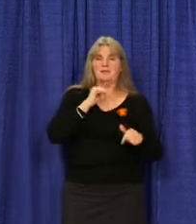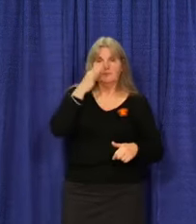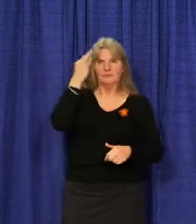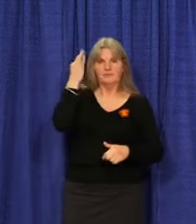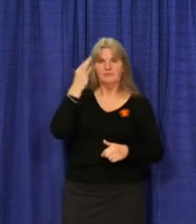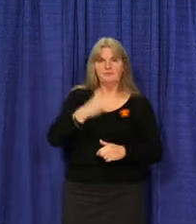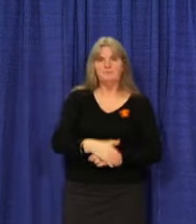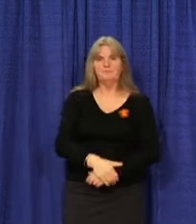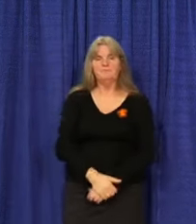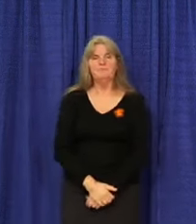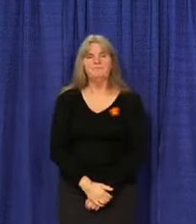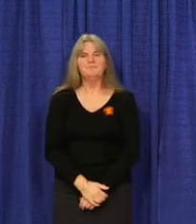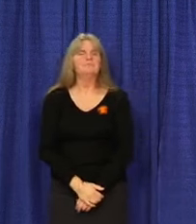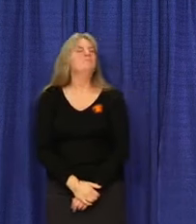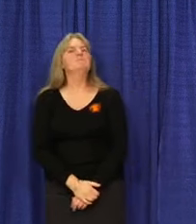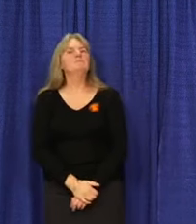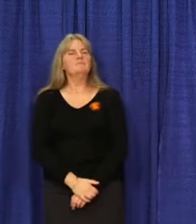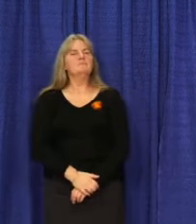a attendu